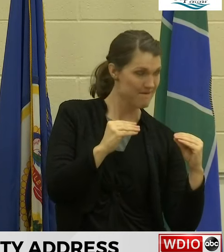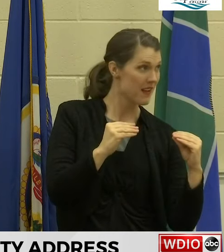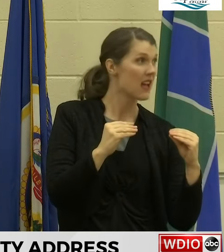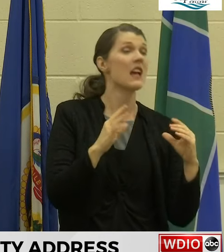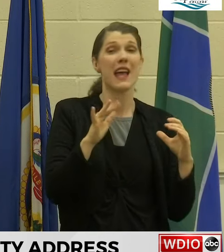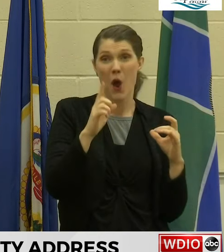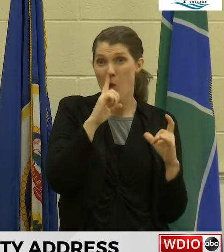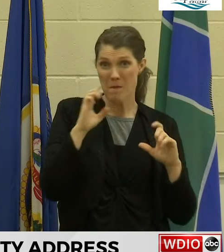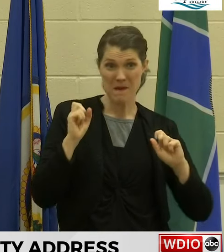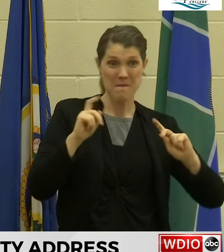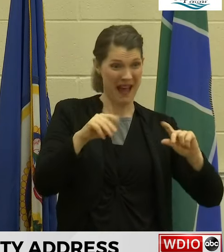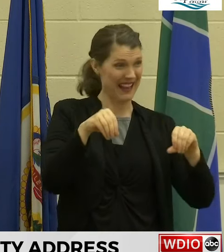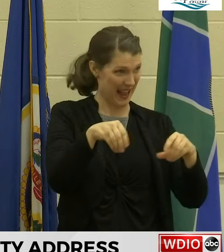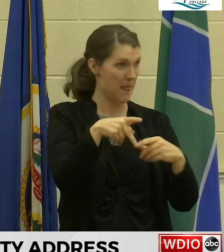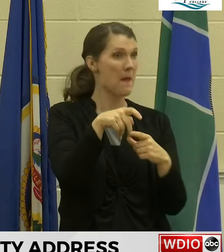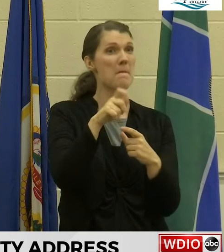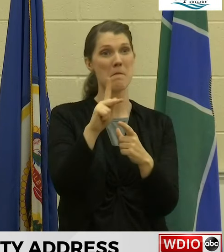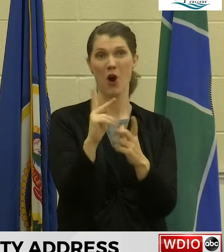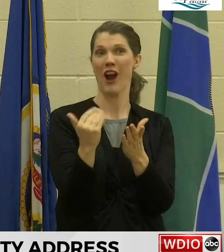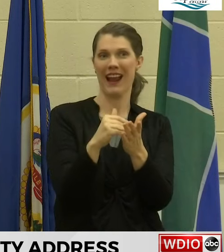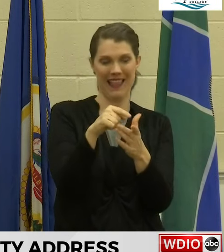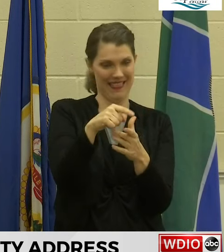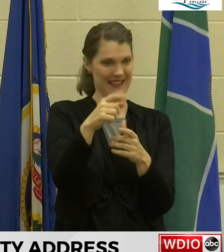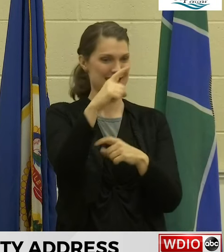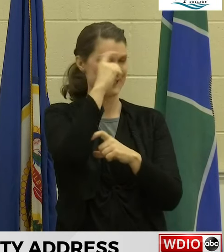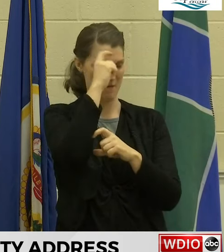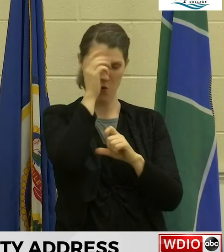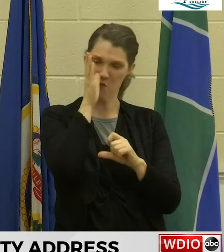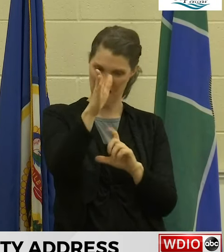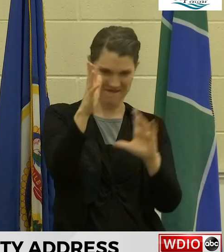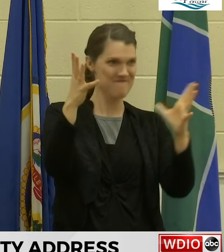be back in the parks this summer.